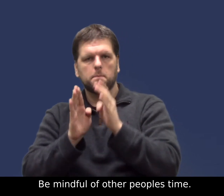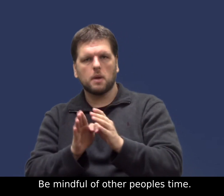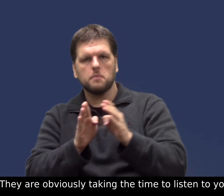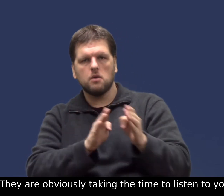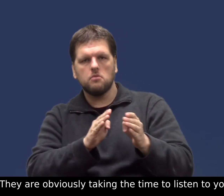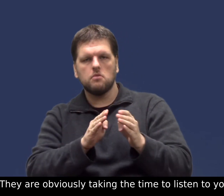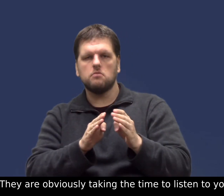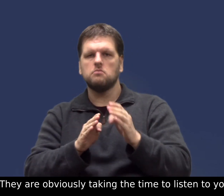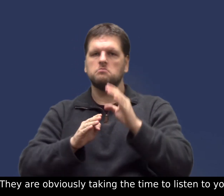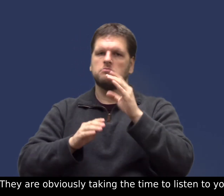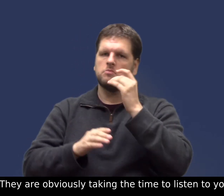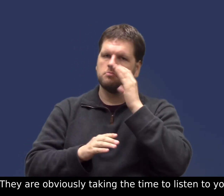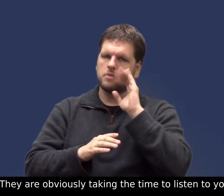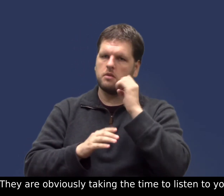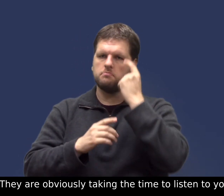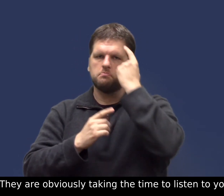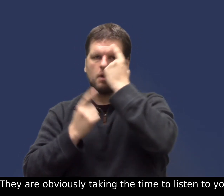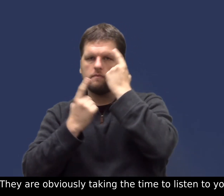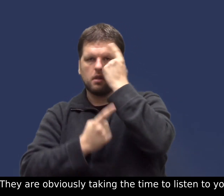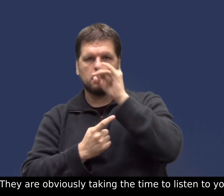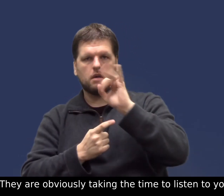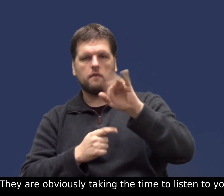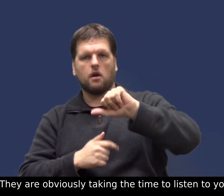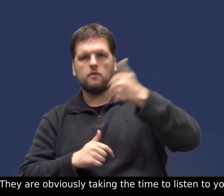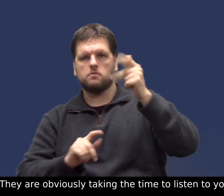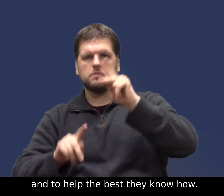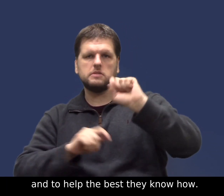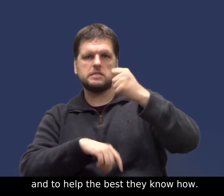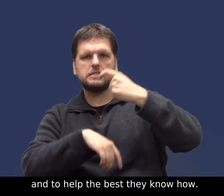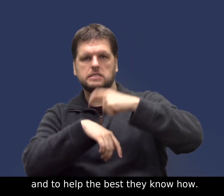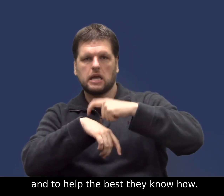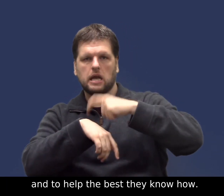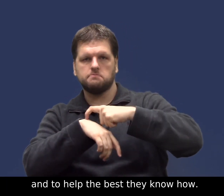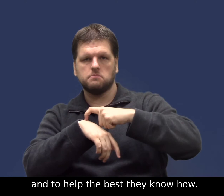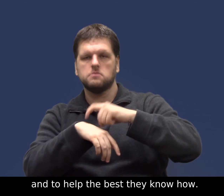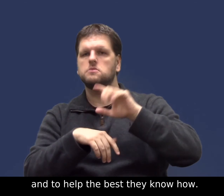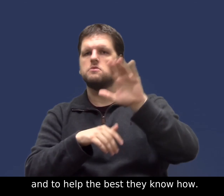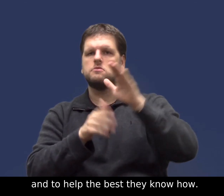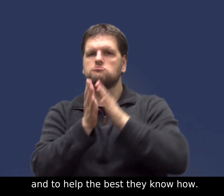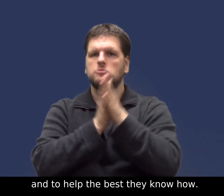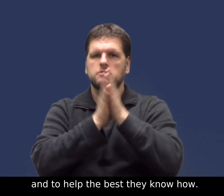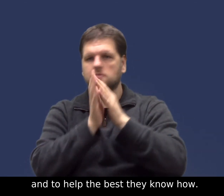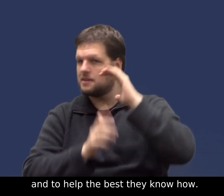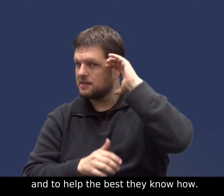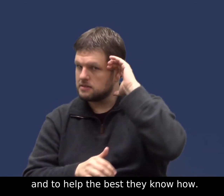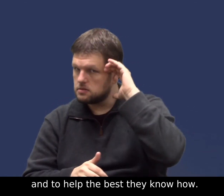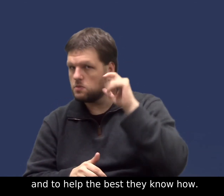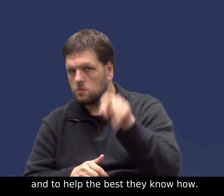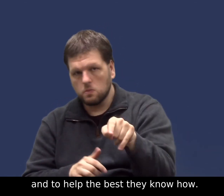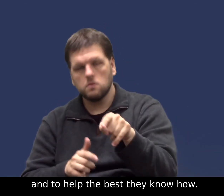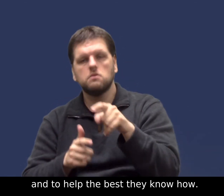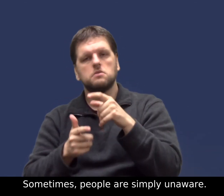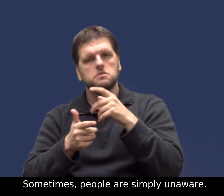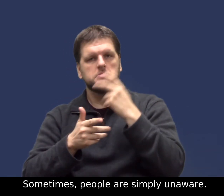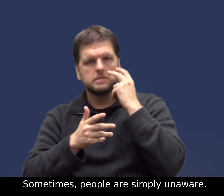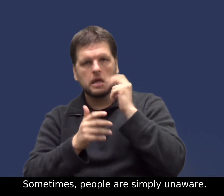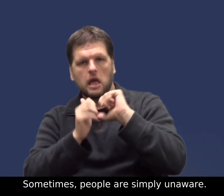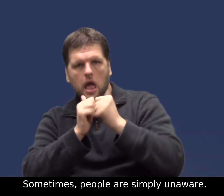They are obviously taking the time to listen to you and to help to the best they know how.